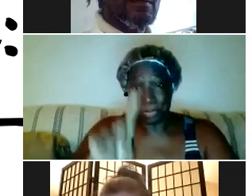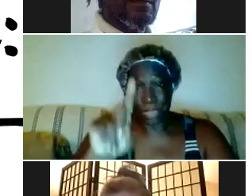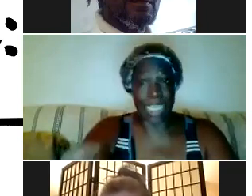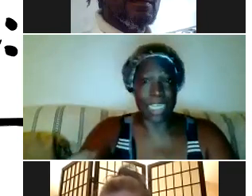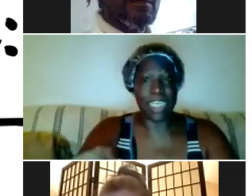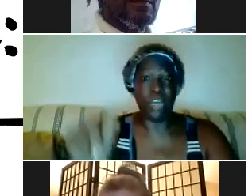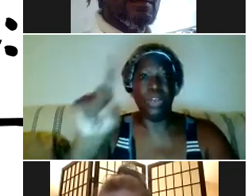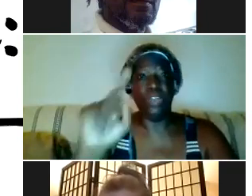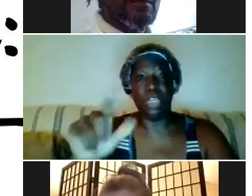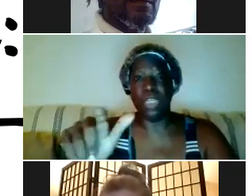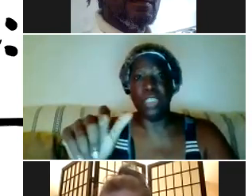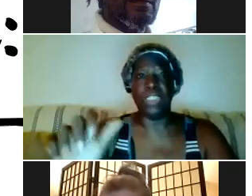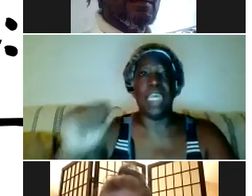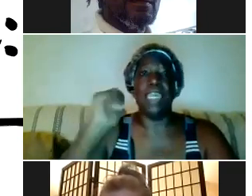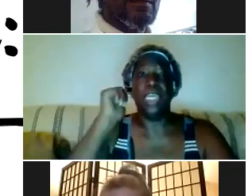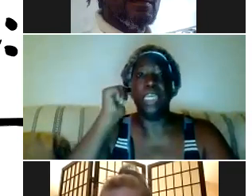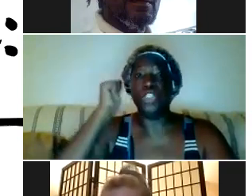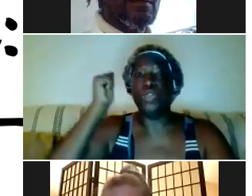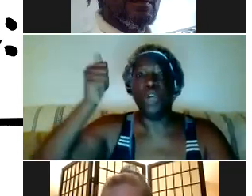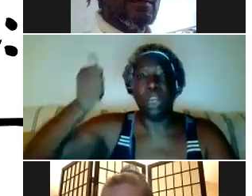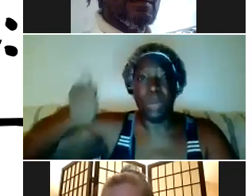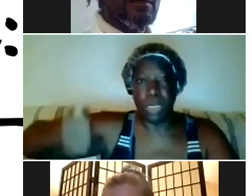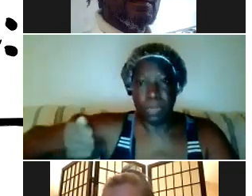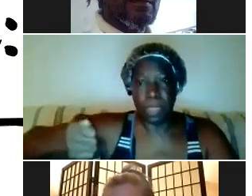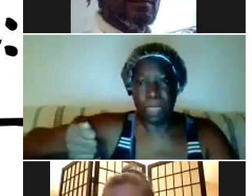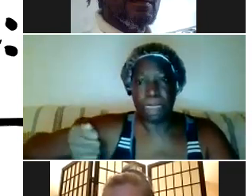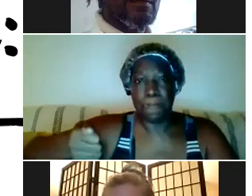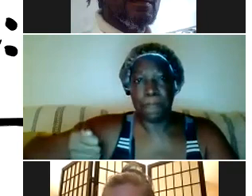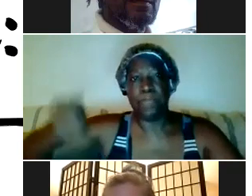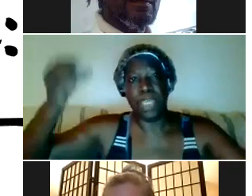also in A.S.L, you can also say tomorrow,